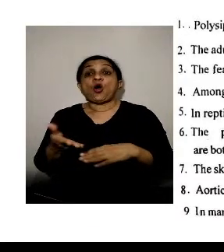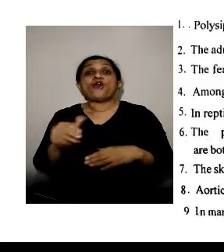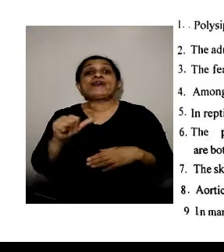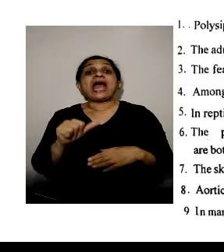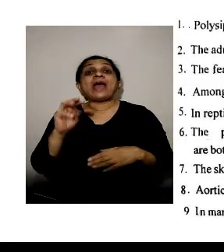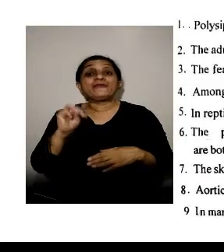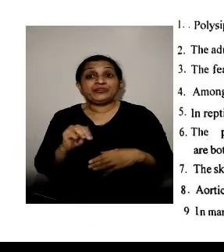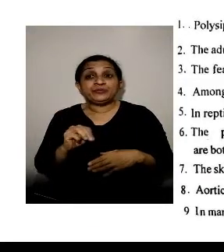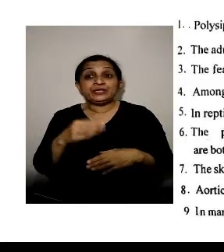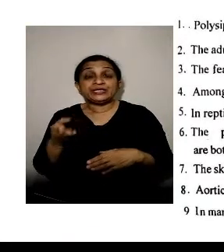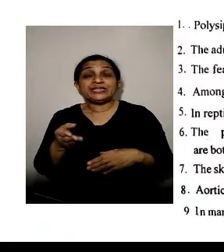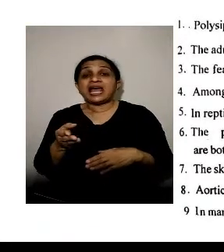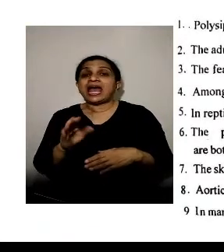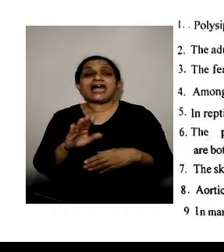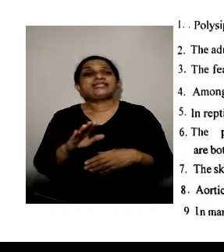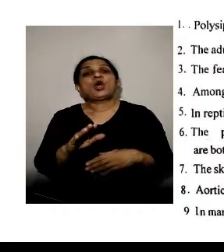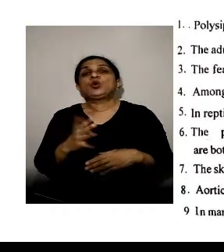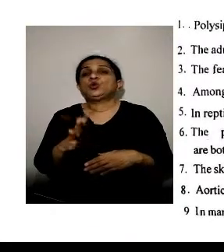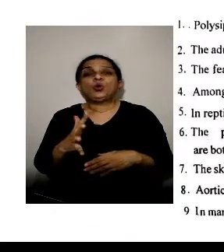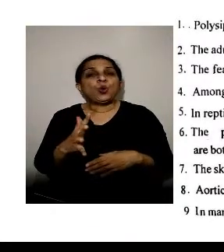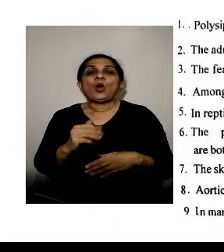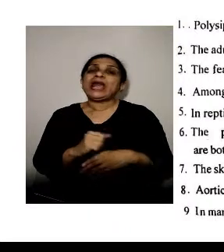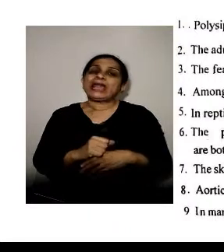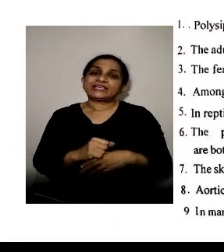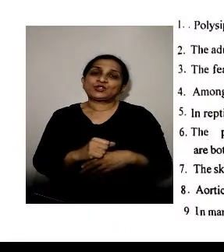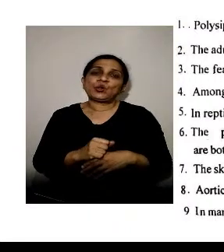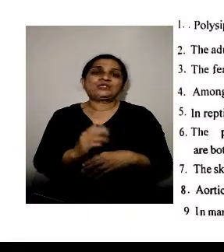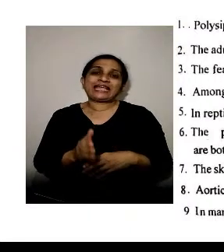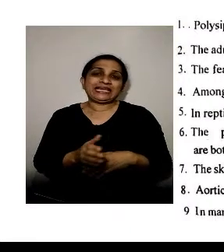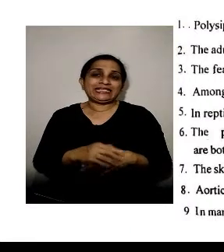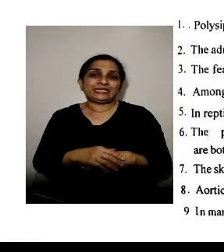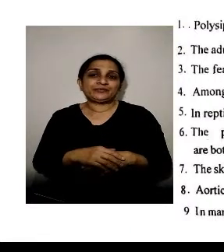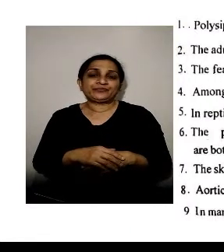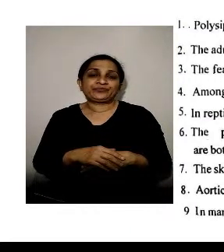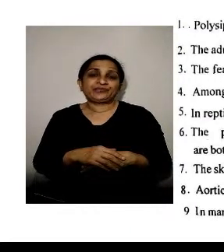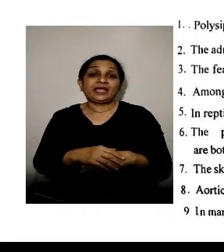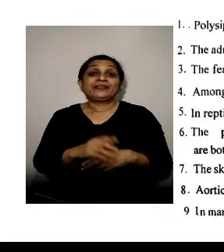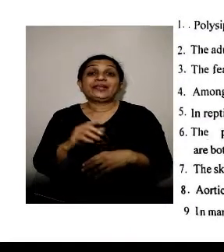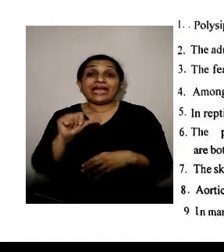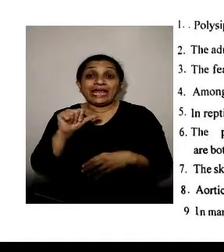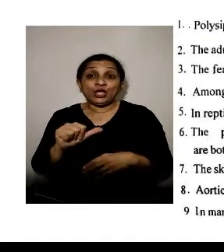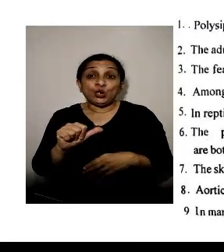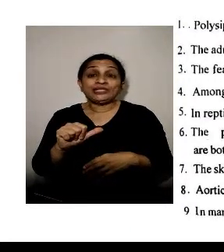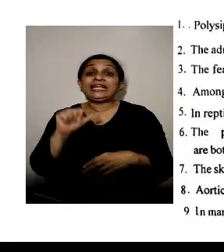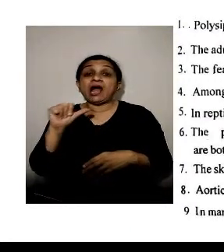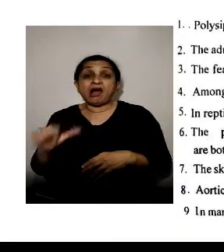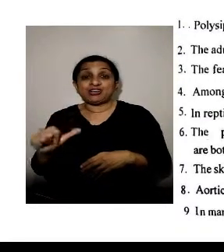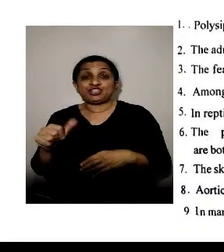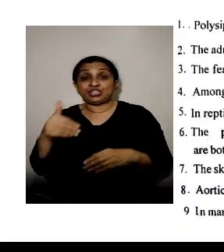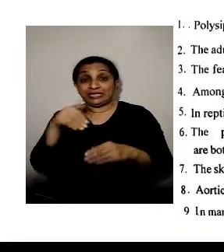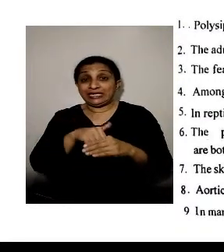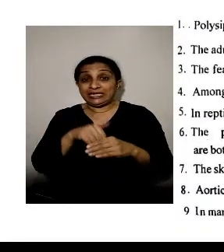of amphibians has no exoskeleton. The aortic